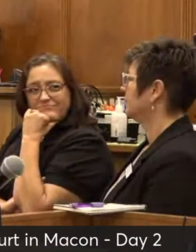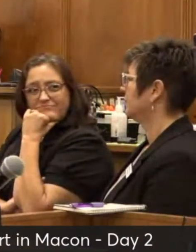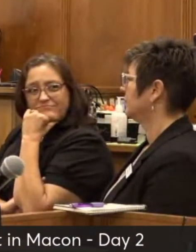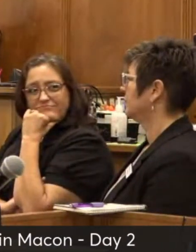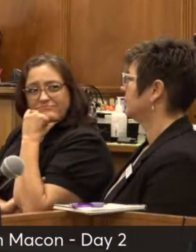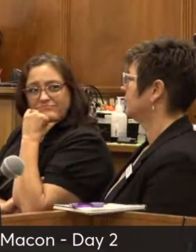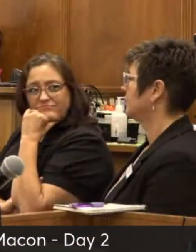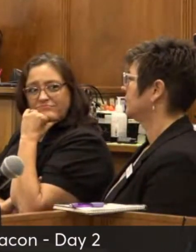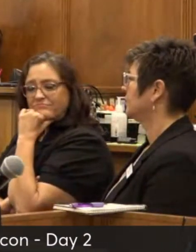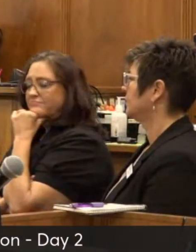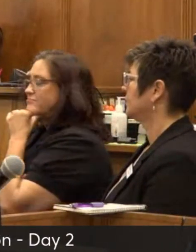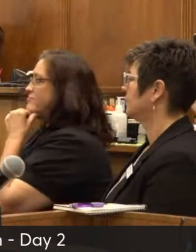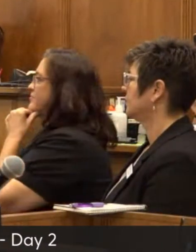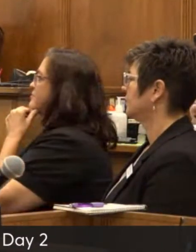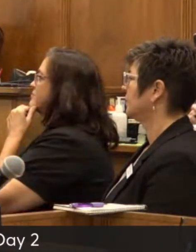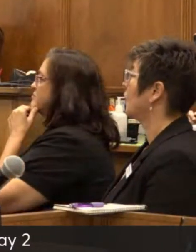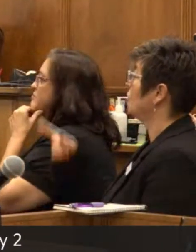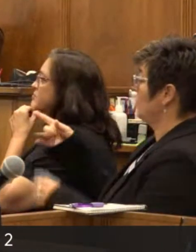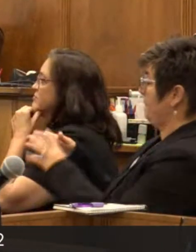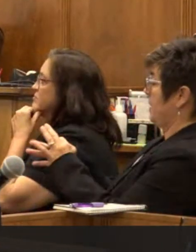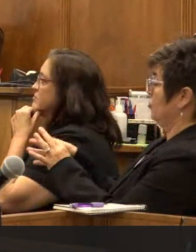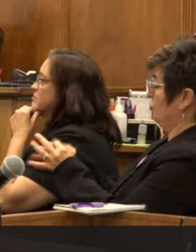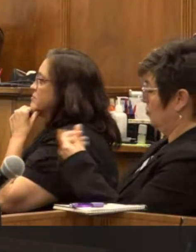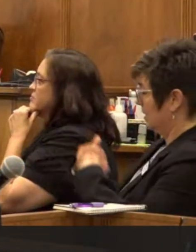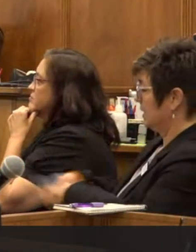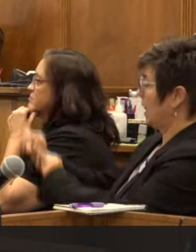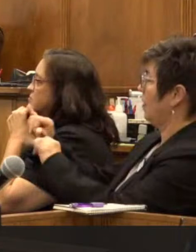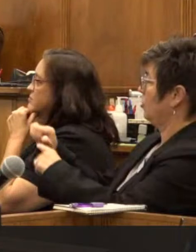So you mentioned that you are still in training.